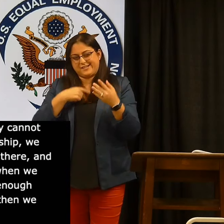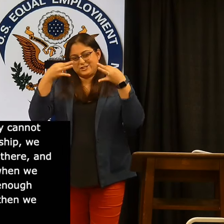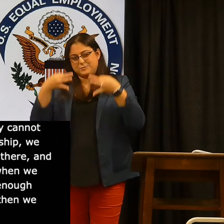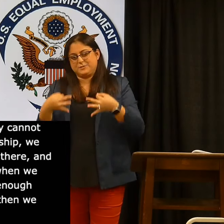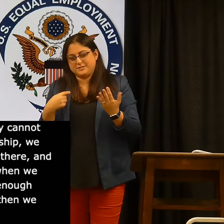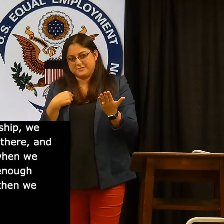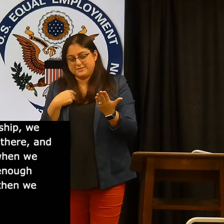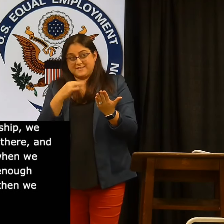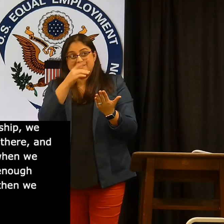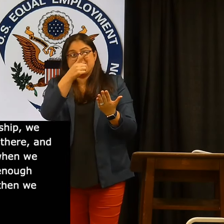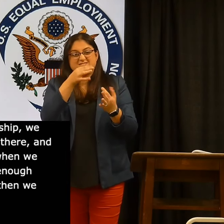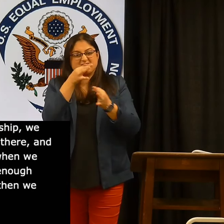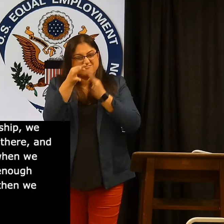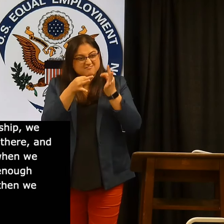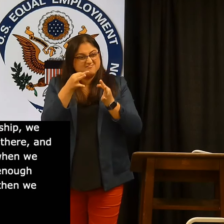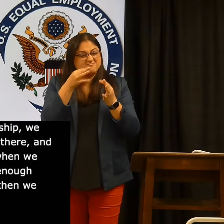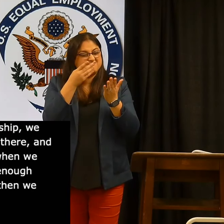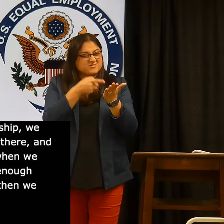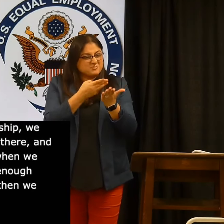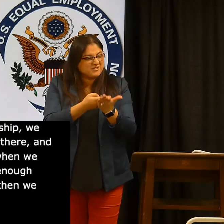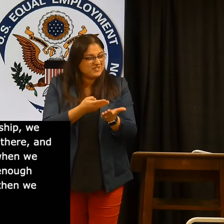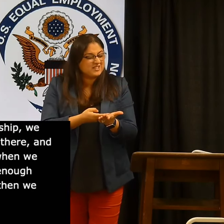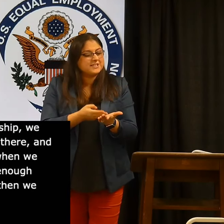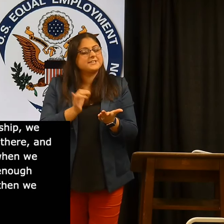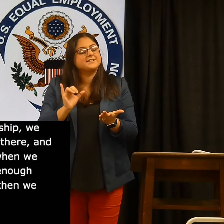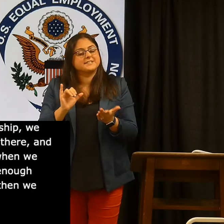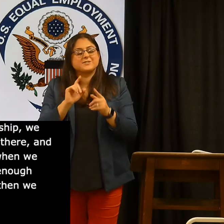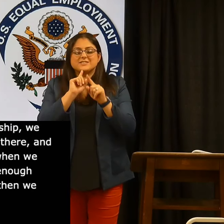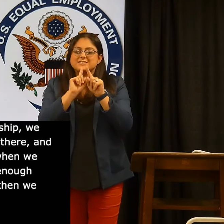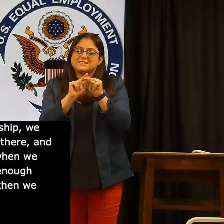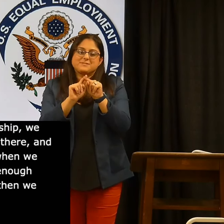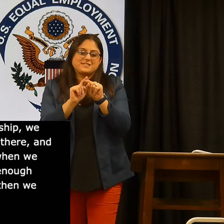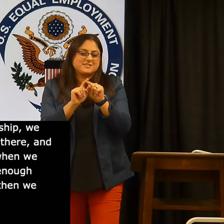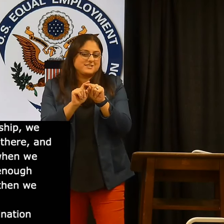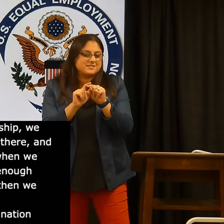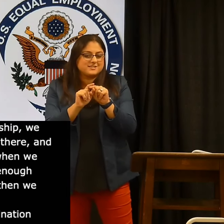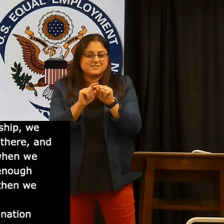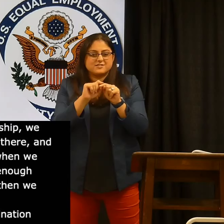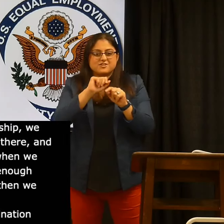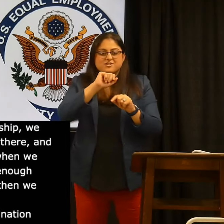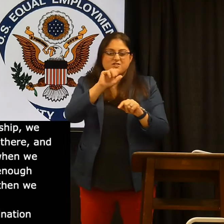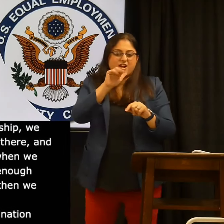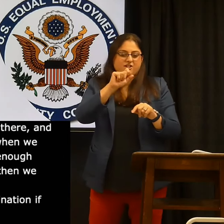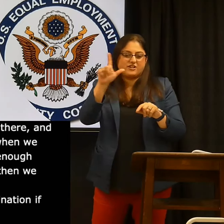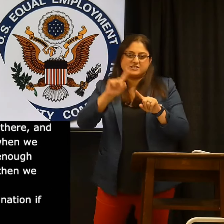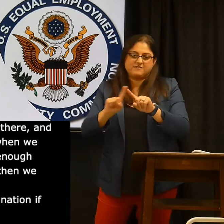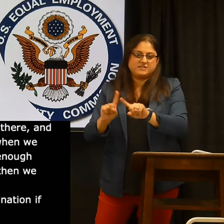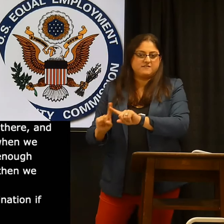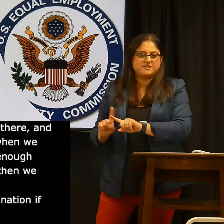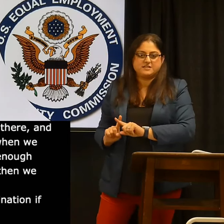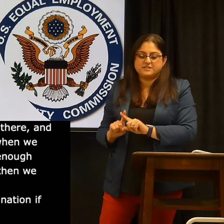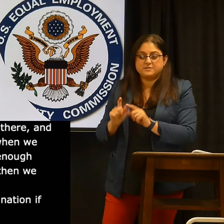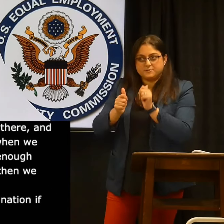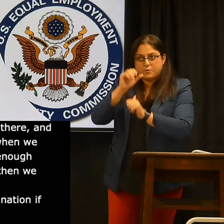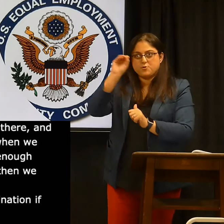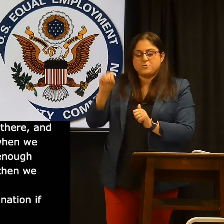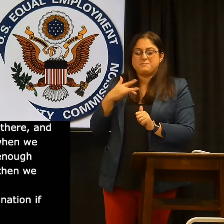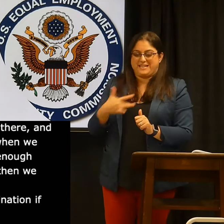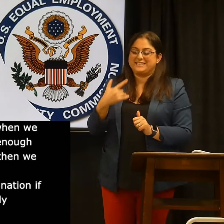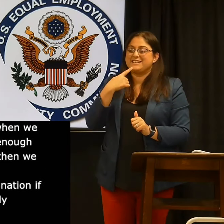So we have to make a determination. If we look at their finances, it really depends on the situation. Every company is